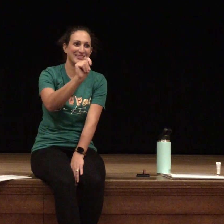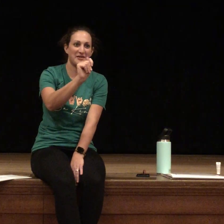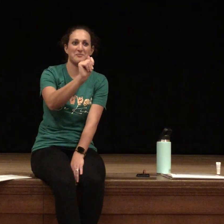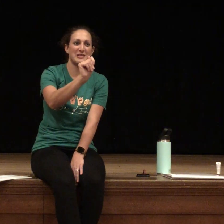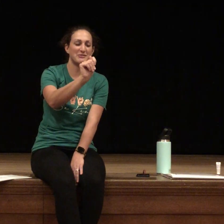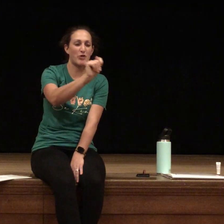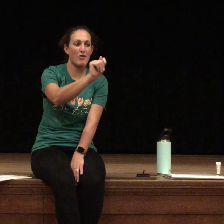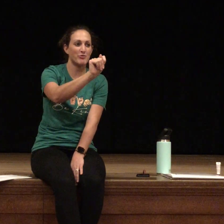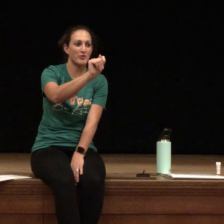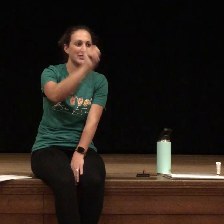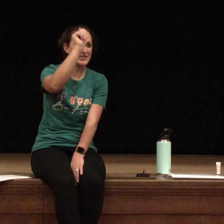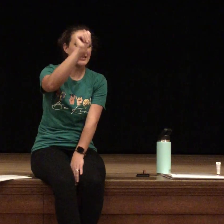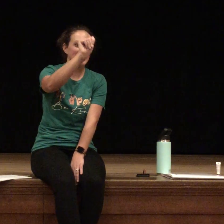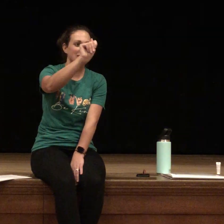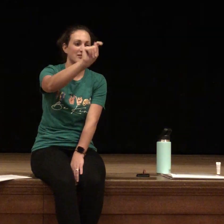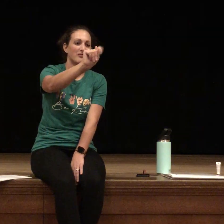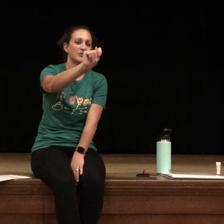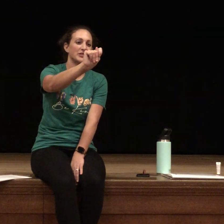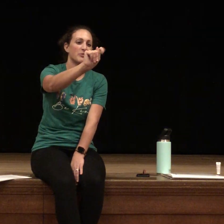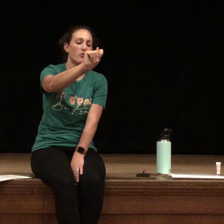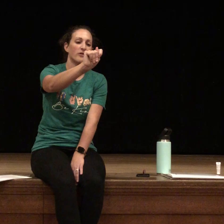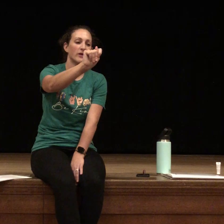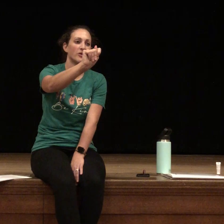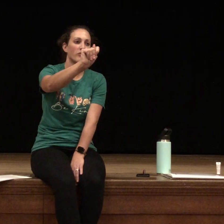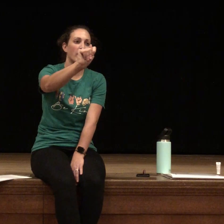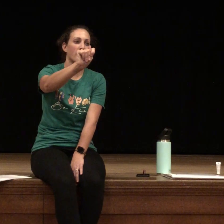Yep, same as brown, but with a T, which is going to be one finger over that thumb.